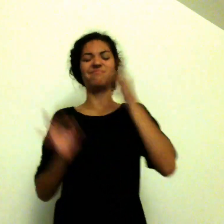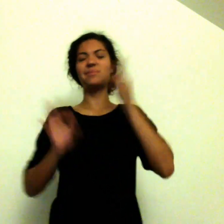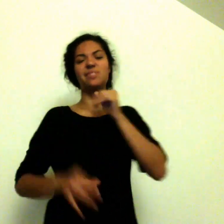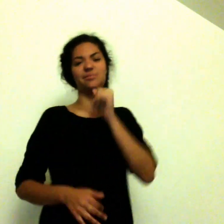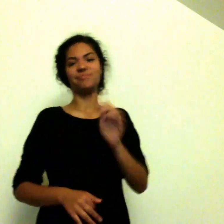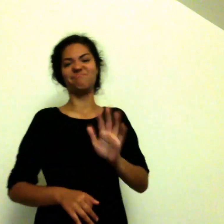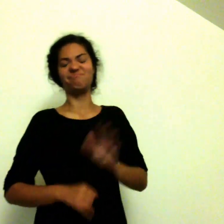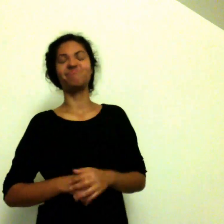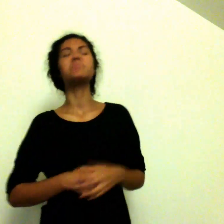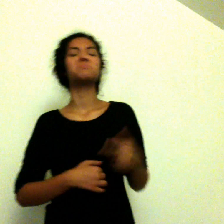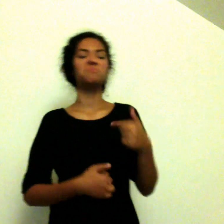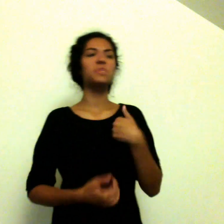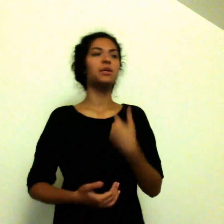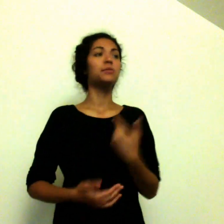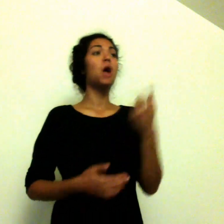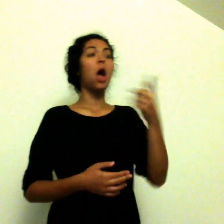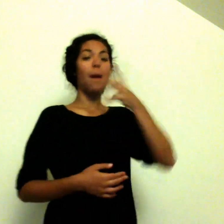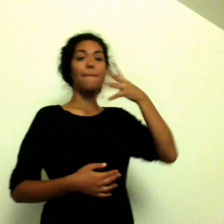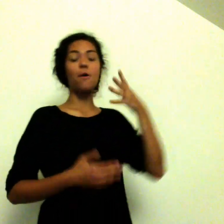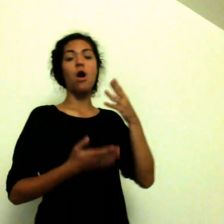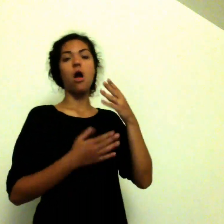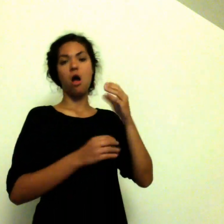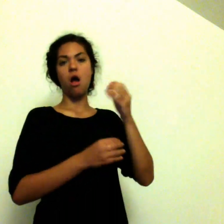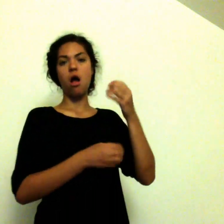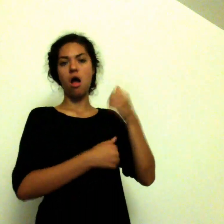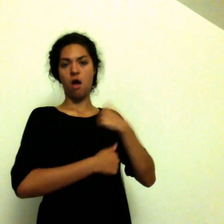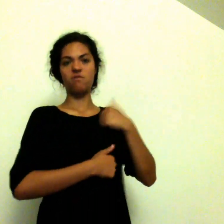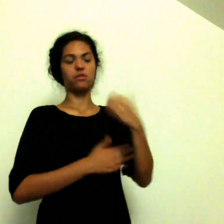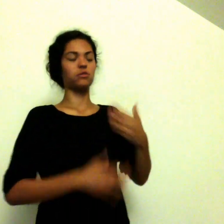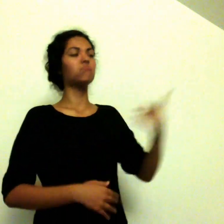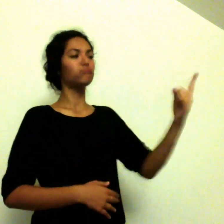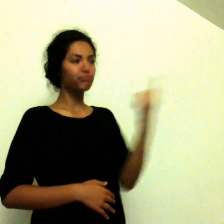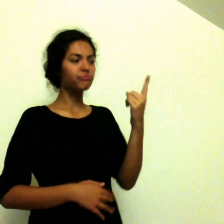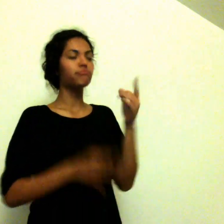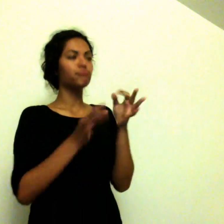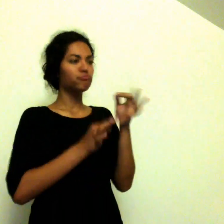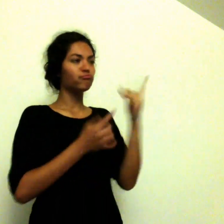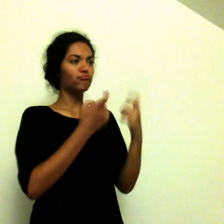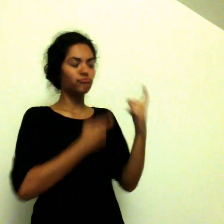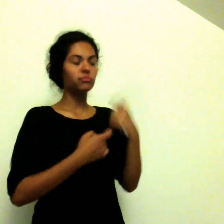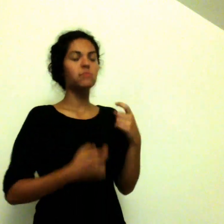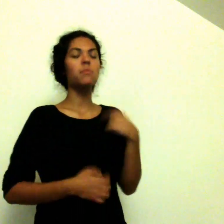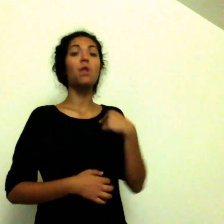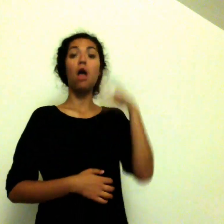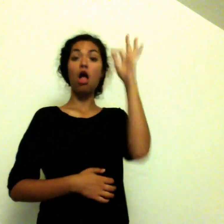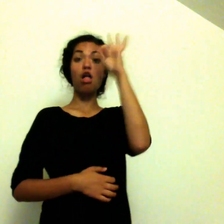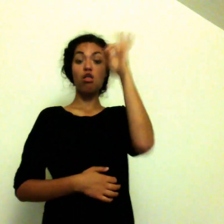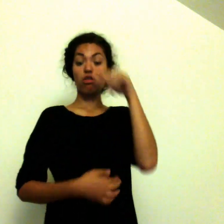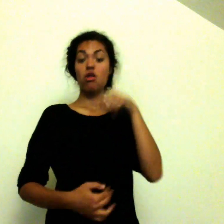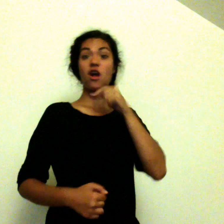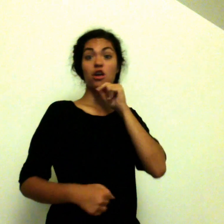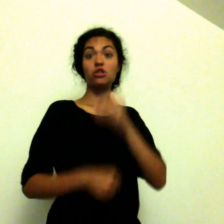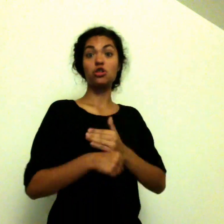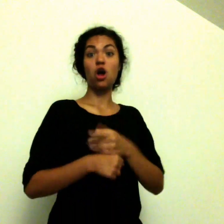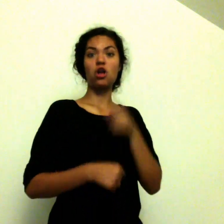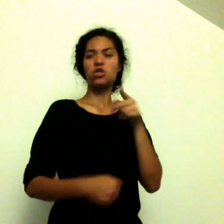immigration officer when my turn came. Unknown to me, she had locked her gaze on one of the Israeli soldiers there. They were having a